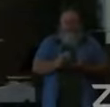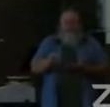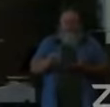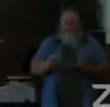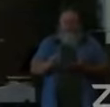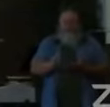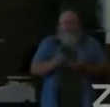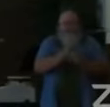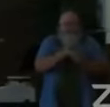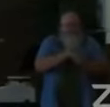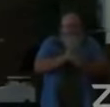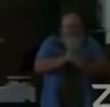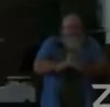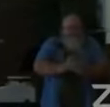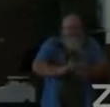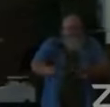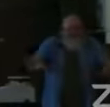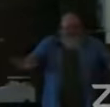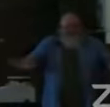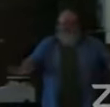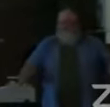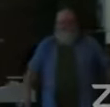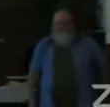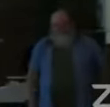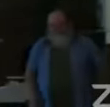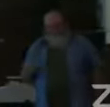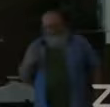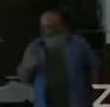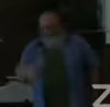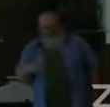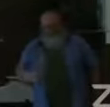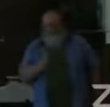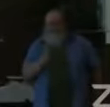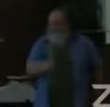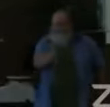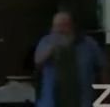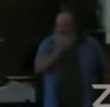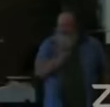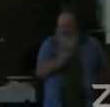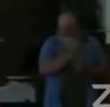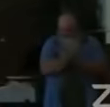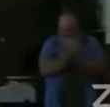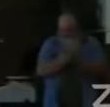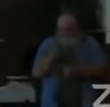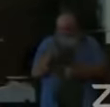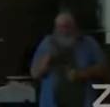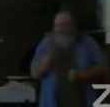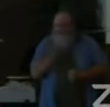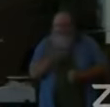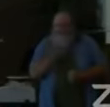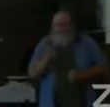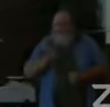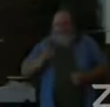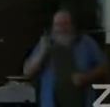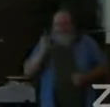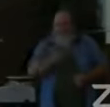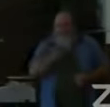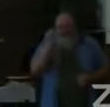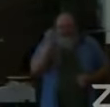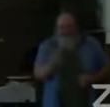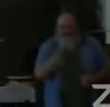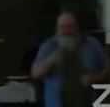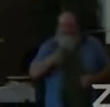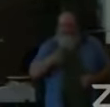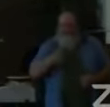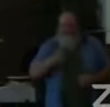As Jesus said, "Peace I give you." Because God loves us, we can have peace. Now, before I show the next